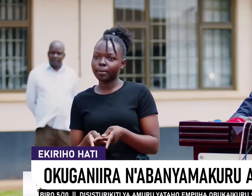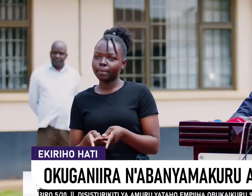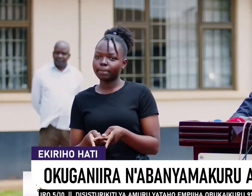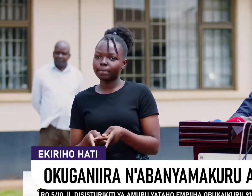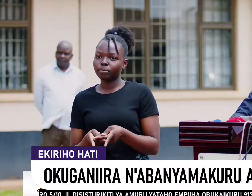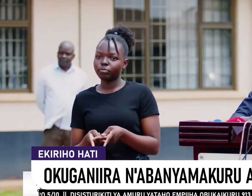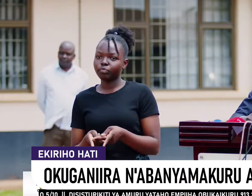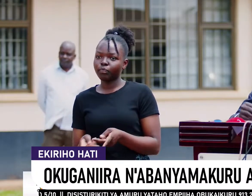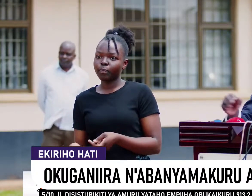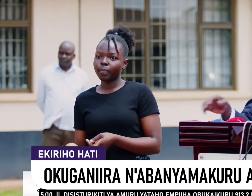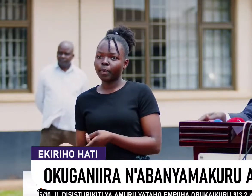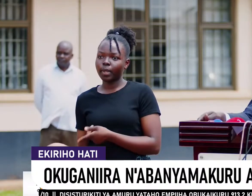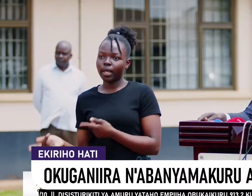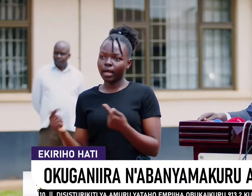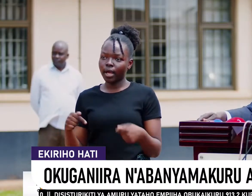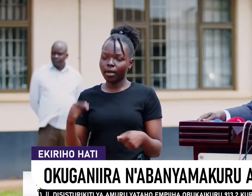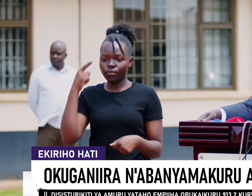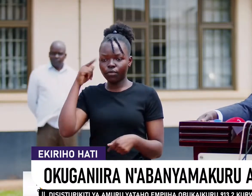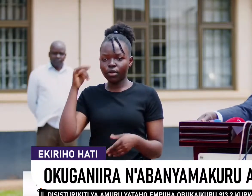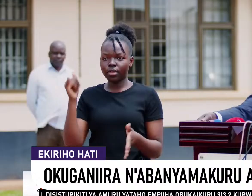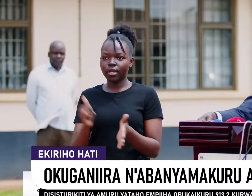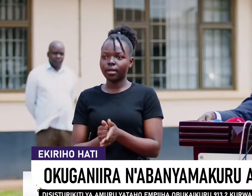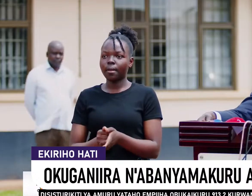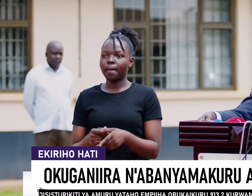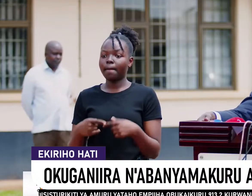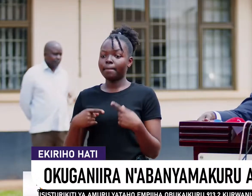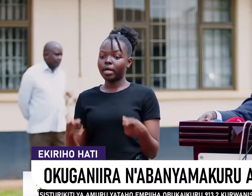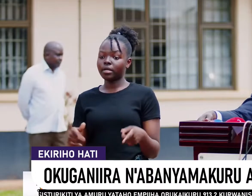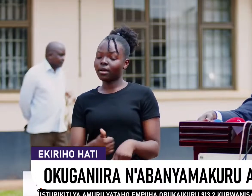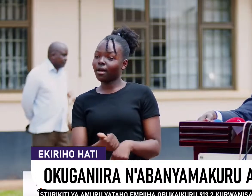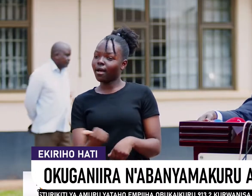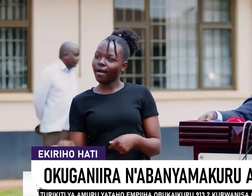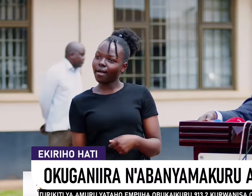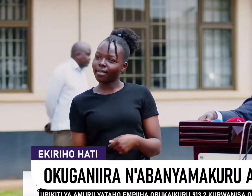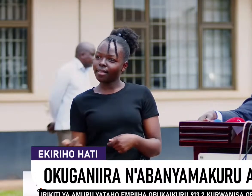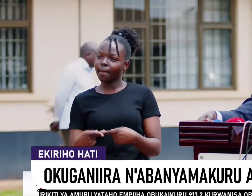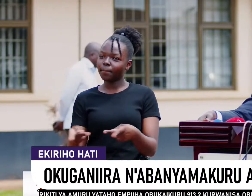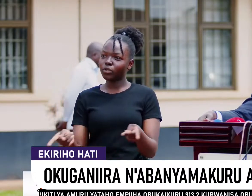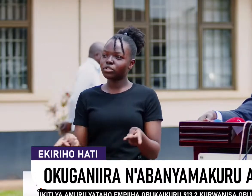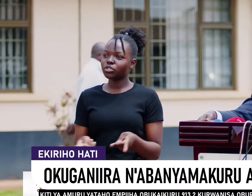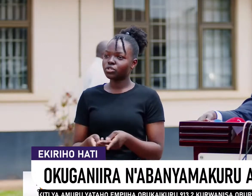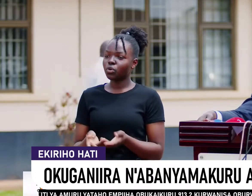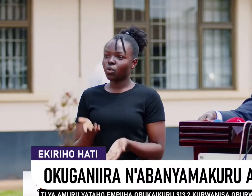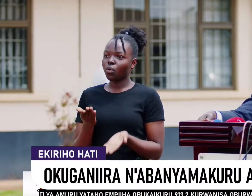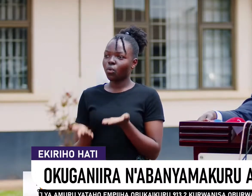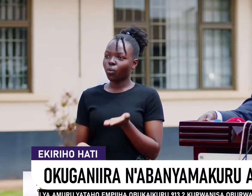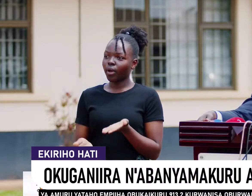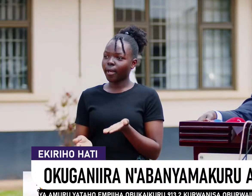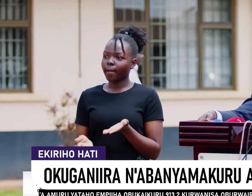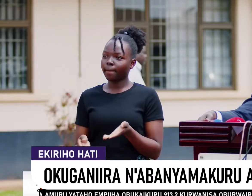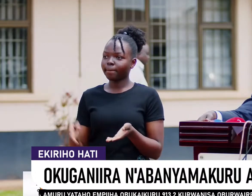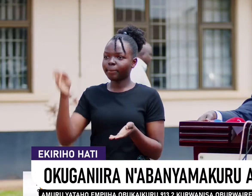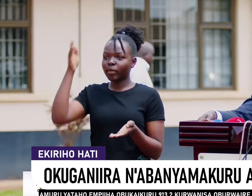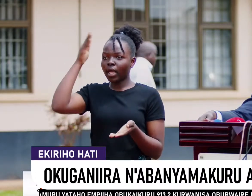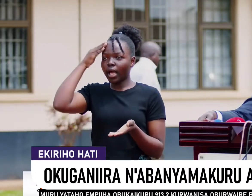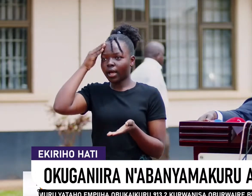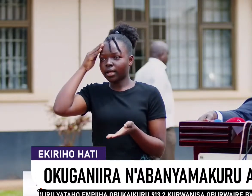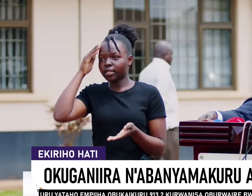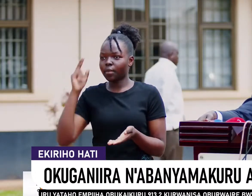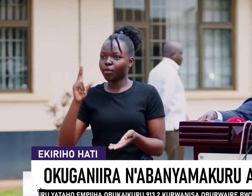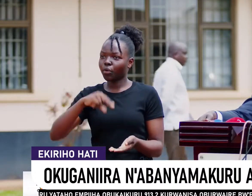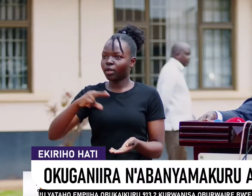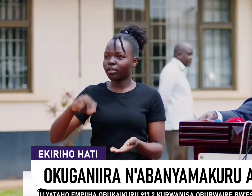acquaint themselves with that. But for the other positions where academic qualifications are not required,